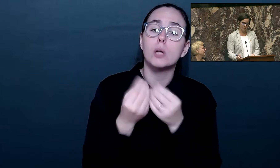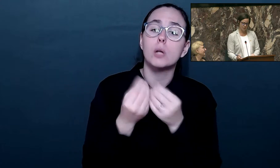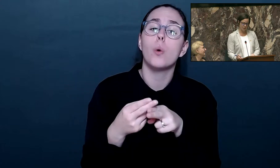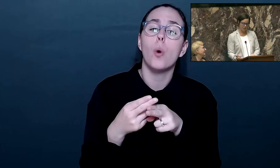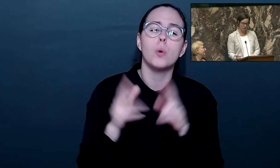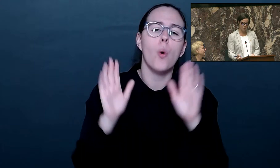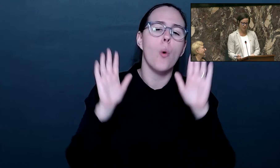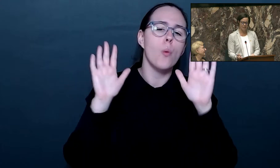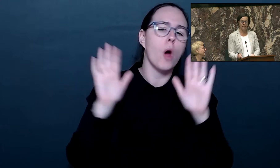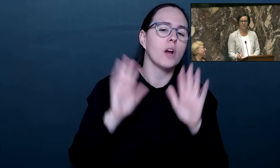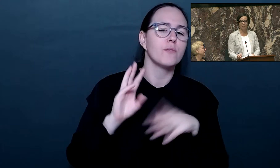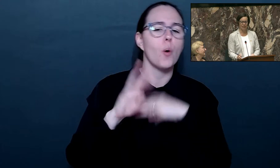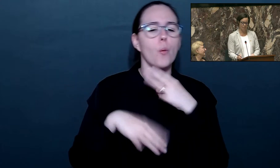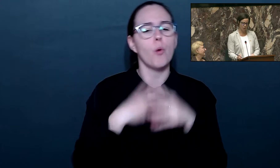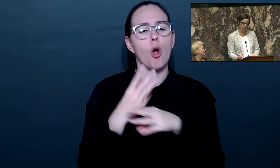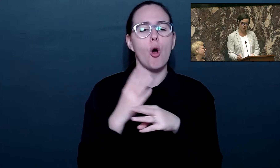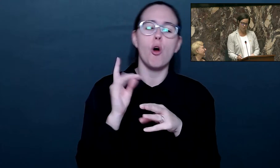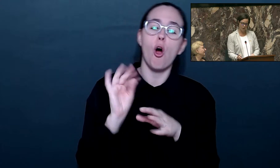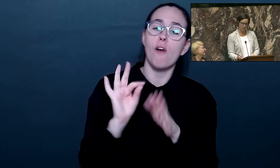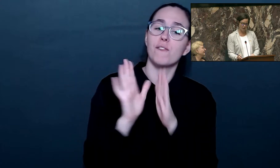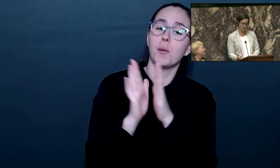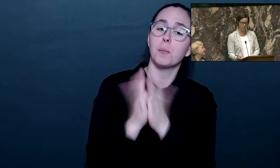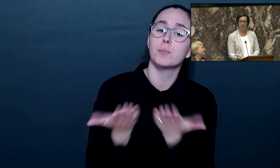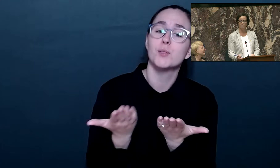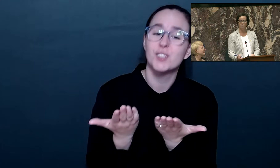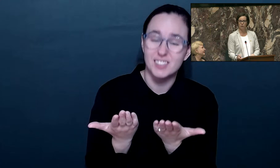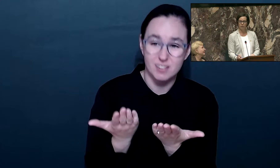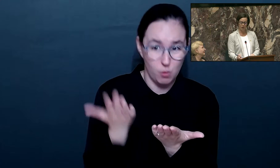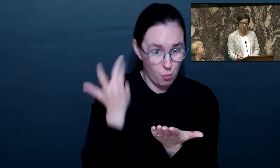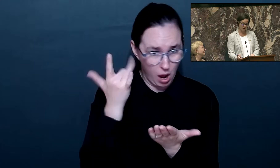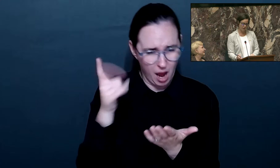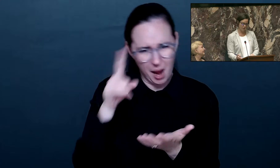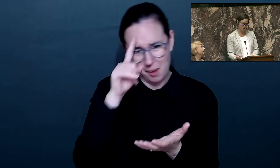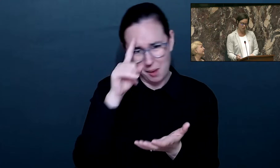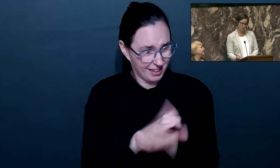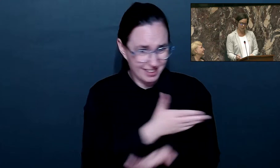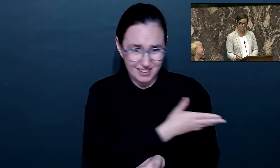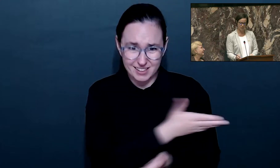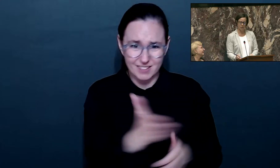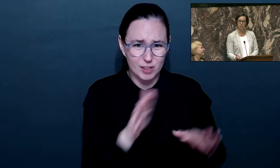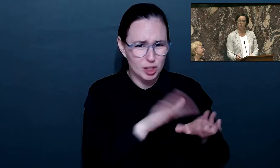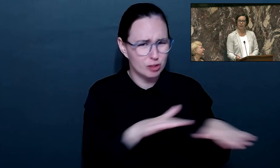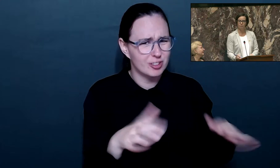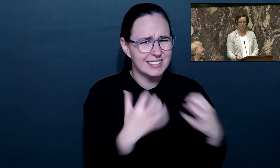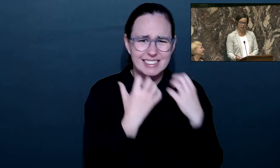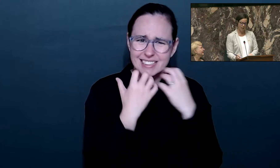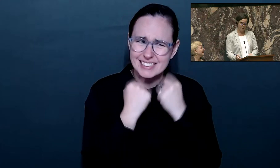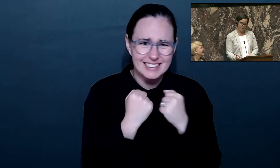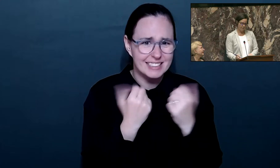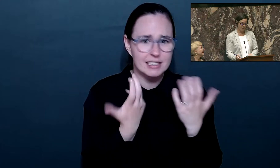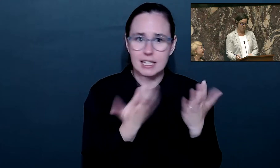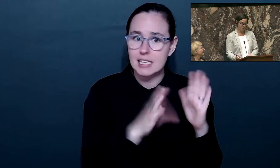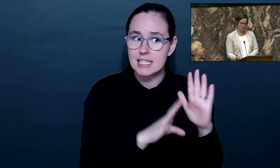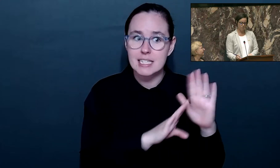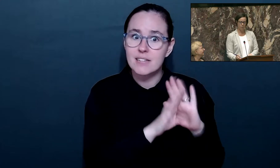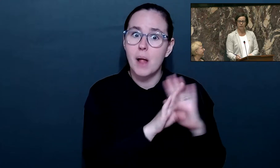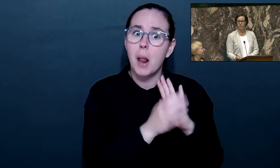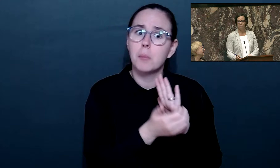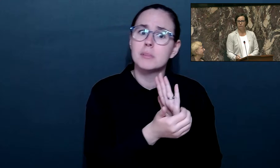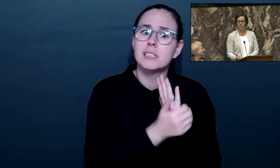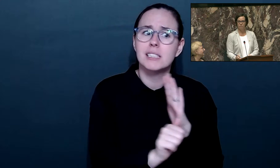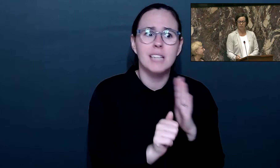School District teacher says the idea came to her in part after reading about Dolly Parton's foundation, the Imagination Library, that gifted